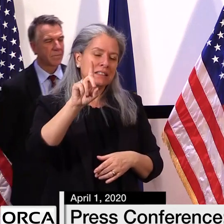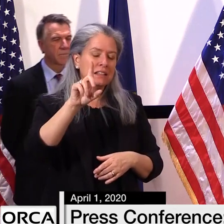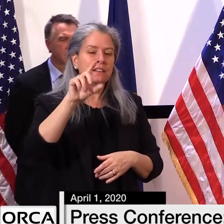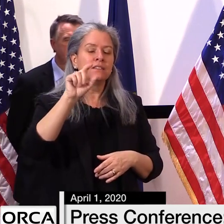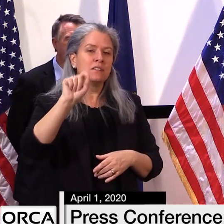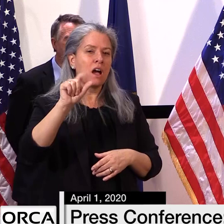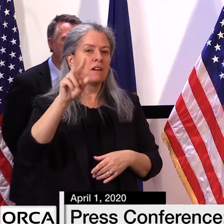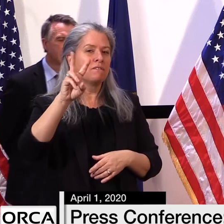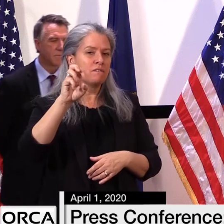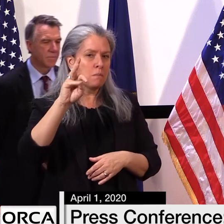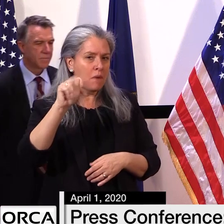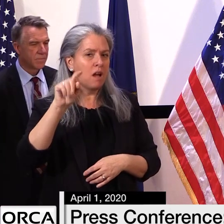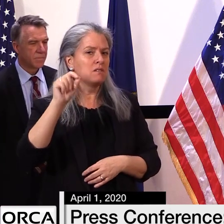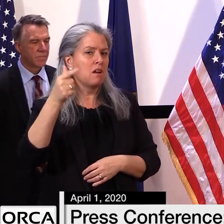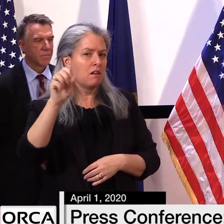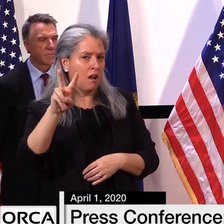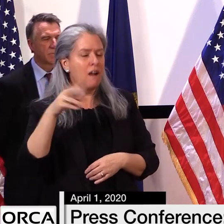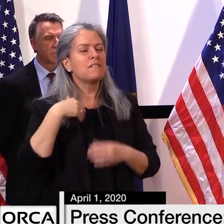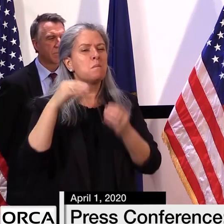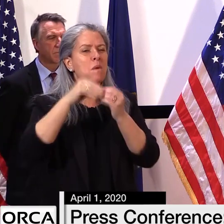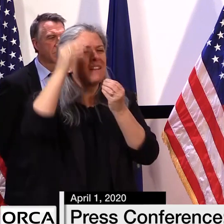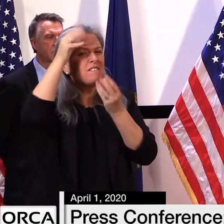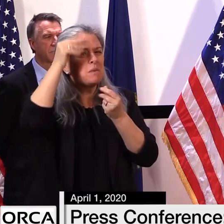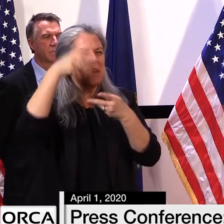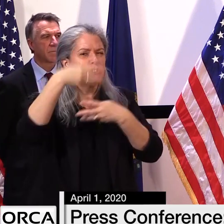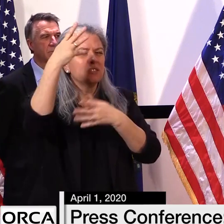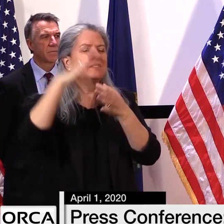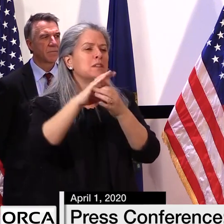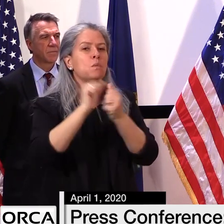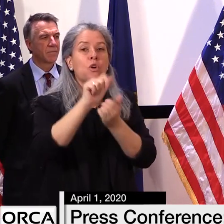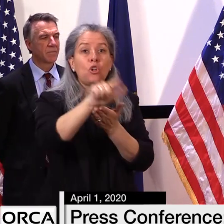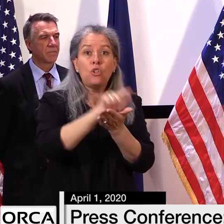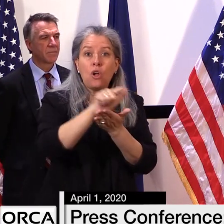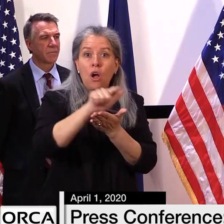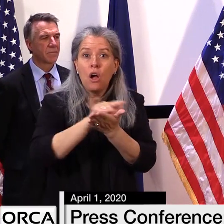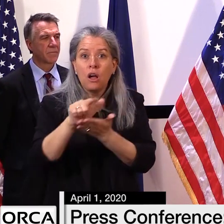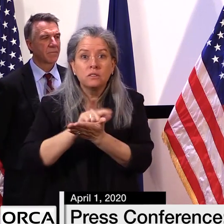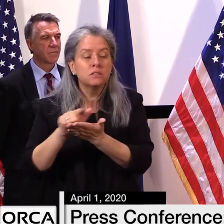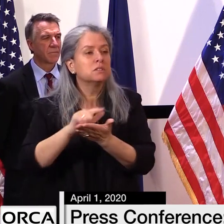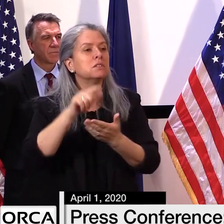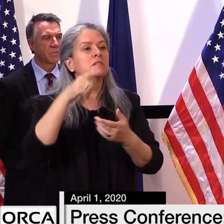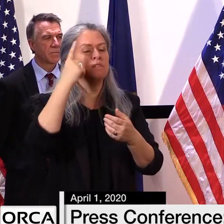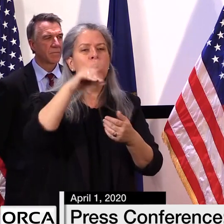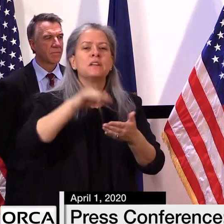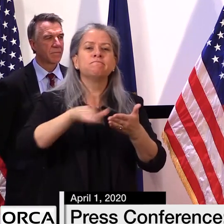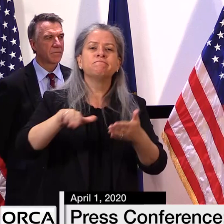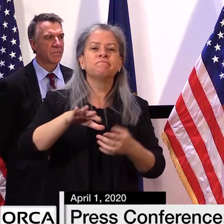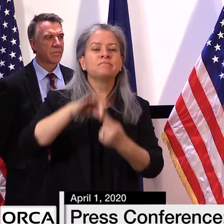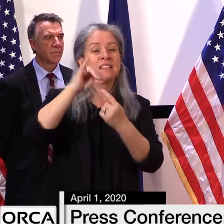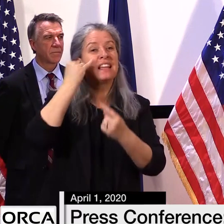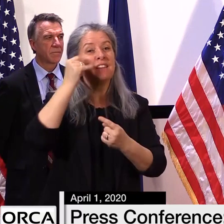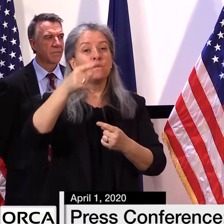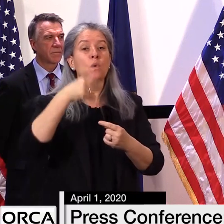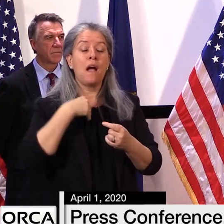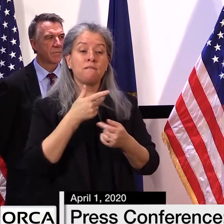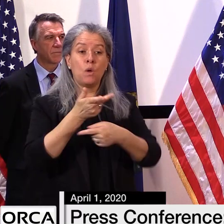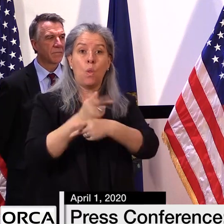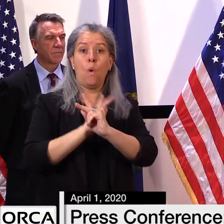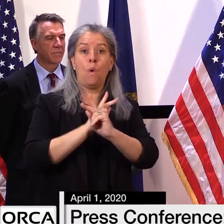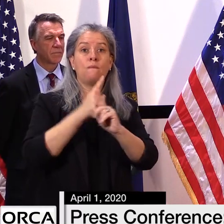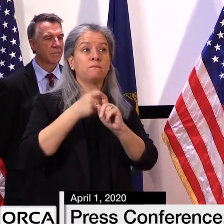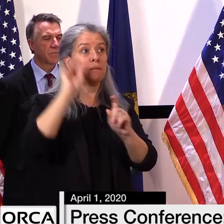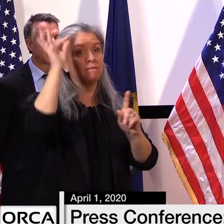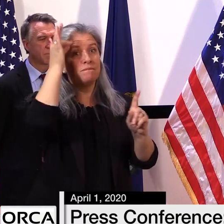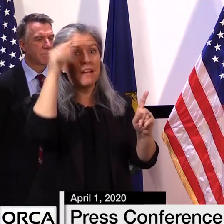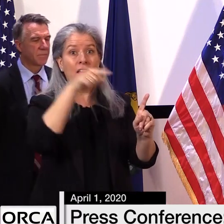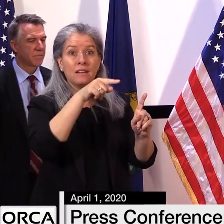accd.vermont.gov has additional information about federal forbearance laws for individuals with a federally backed mortgage loan